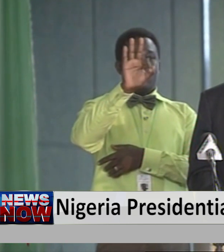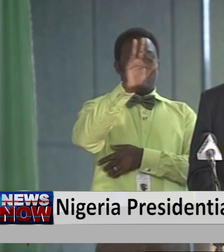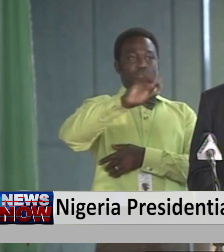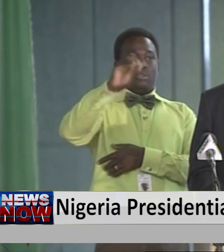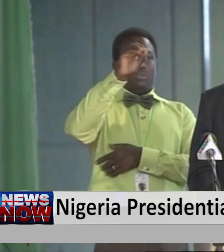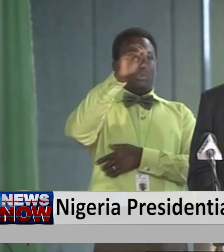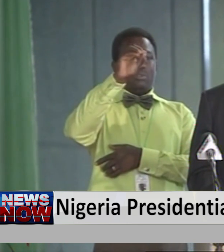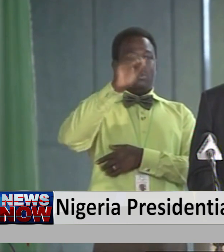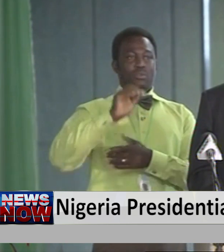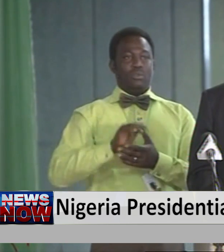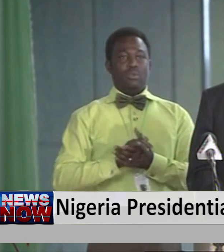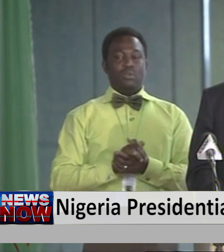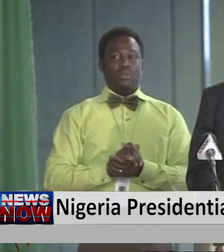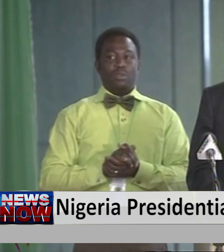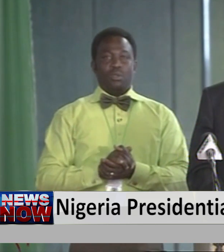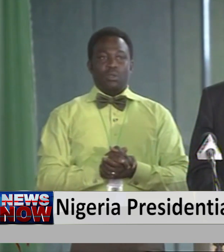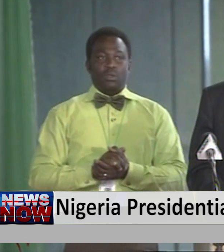308290.